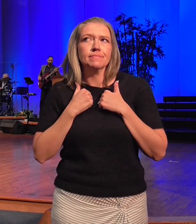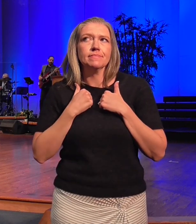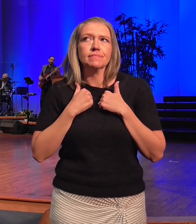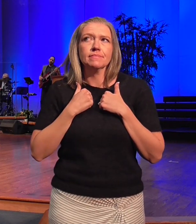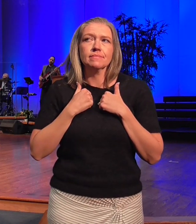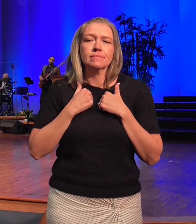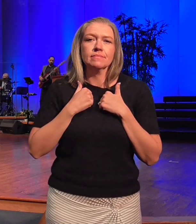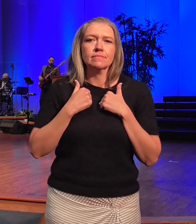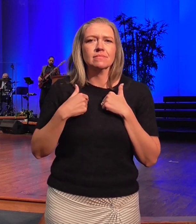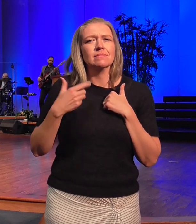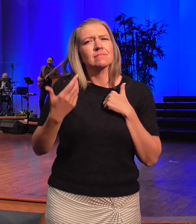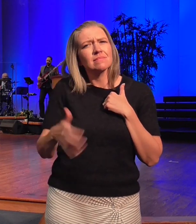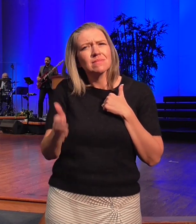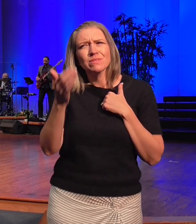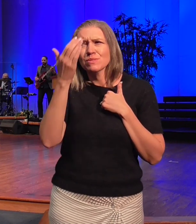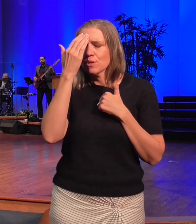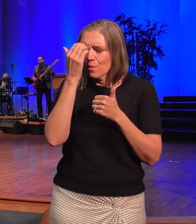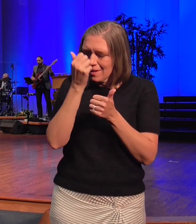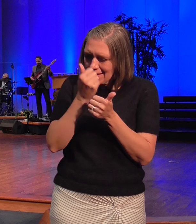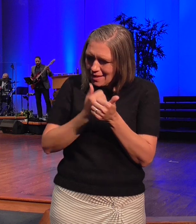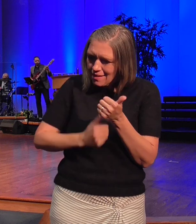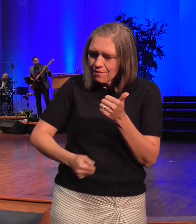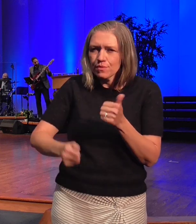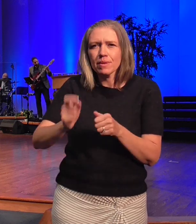I know every moment is